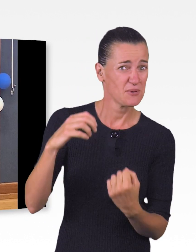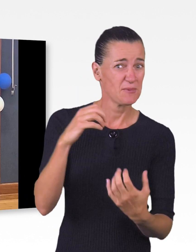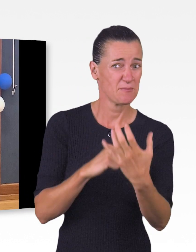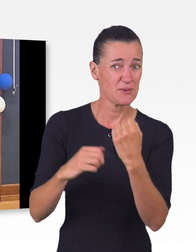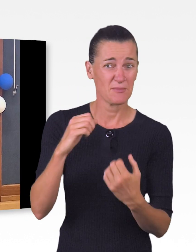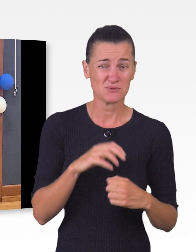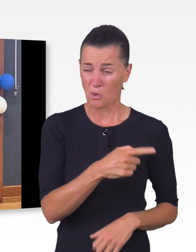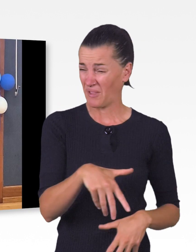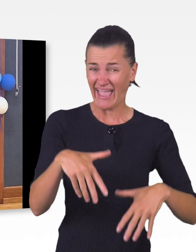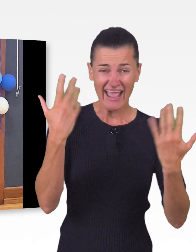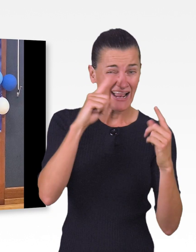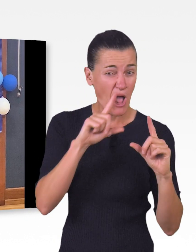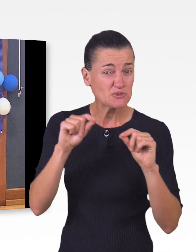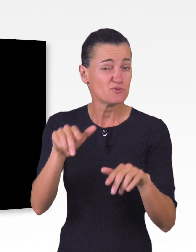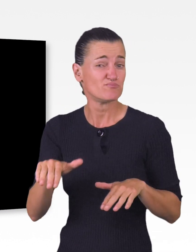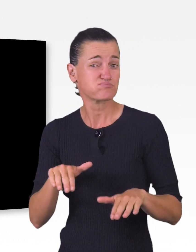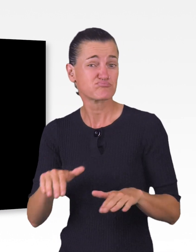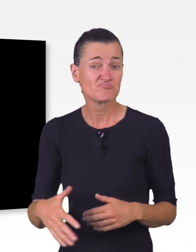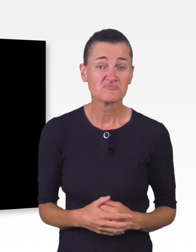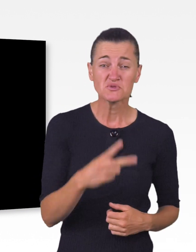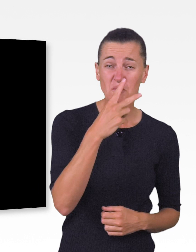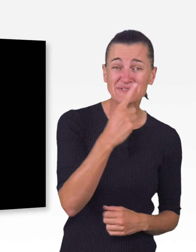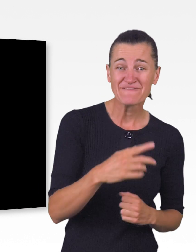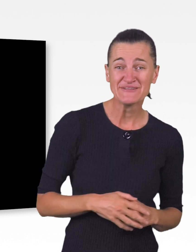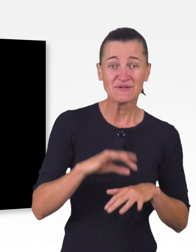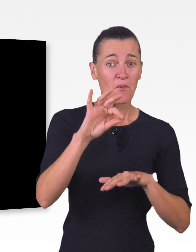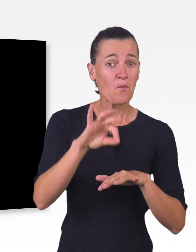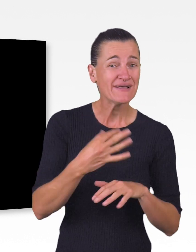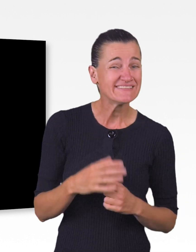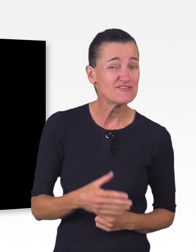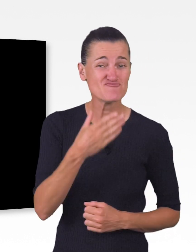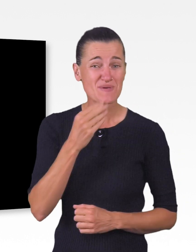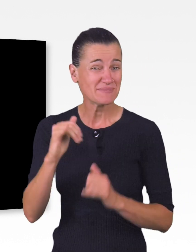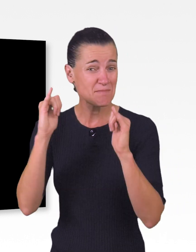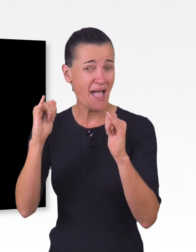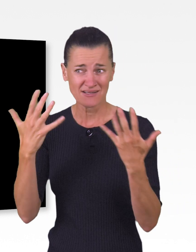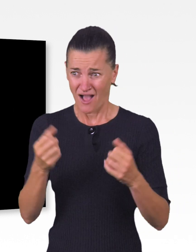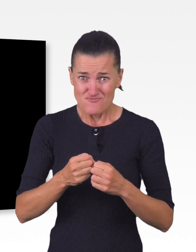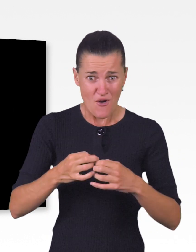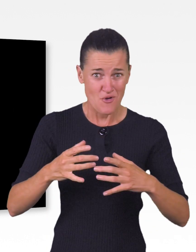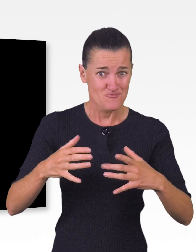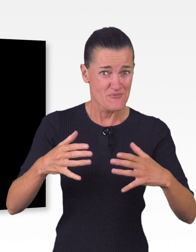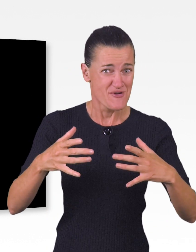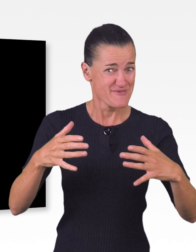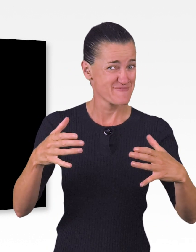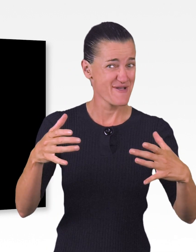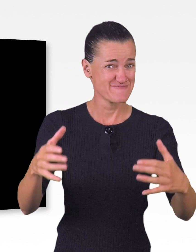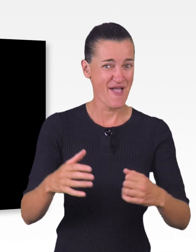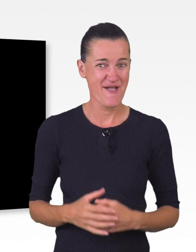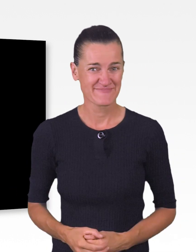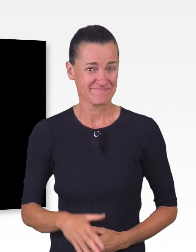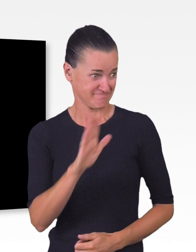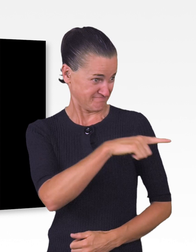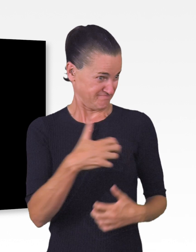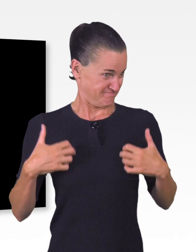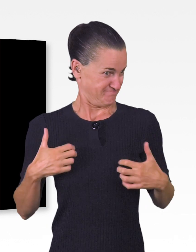Te Ramanui seems to be getting gigs booked, so Te Ramanui can do any gig, 21st, weddings, Christmas